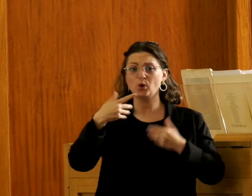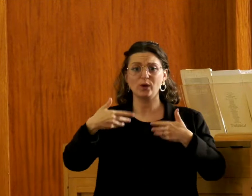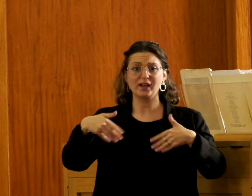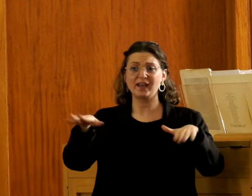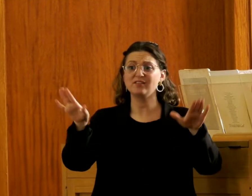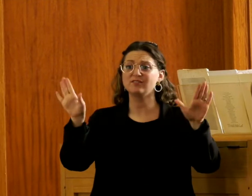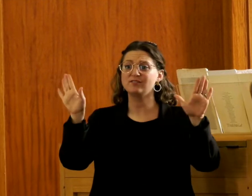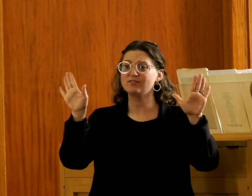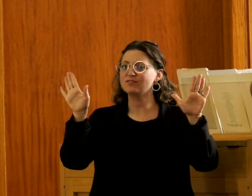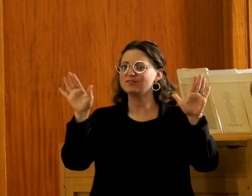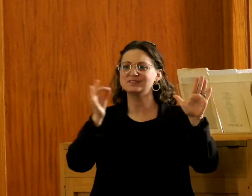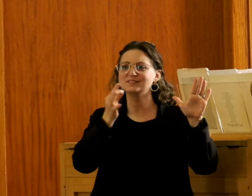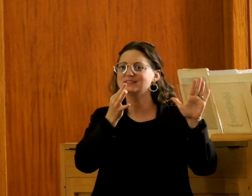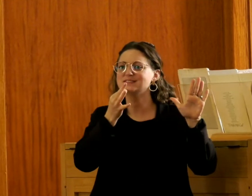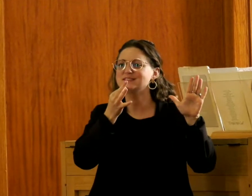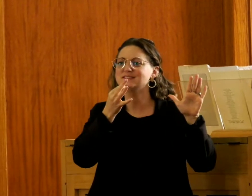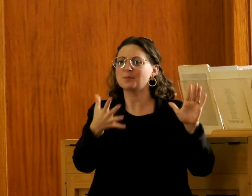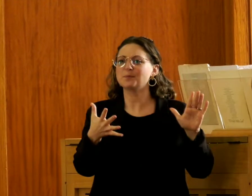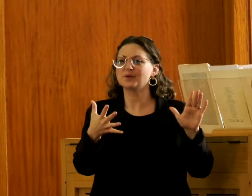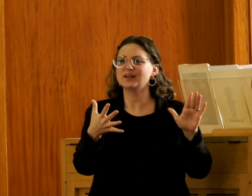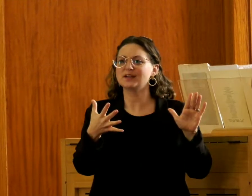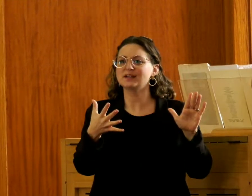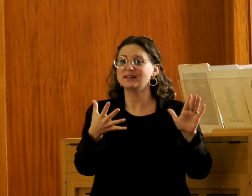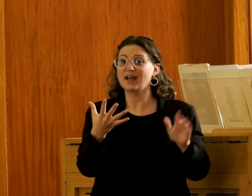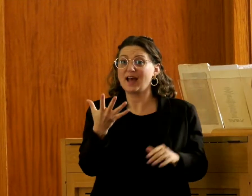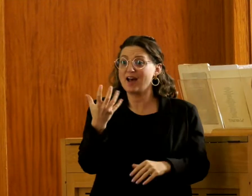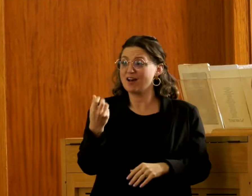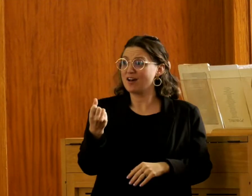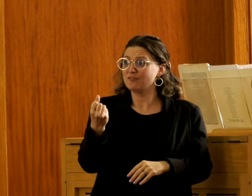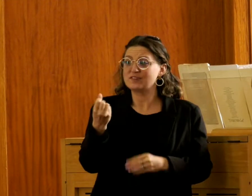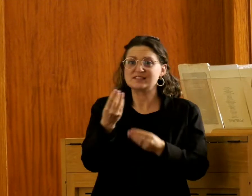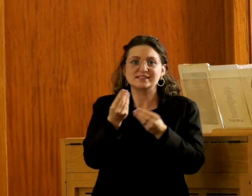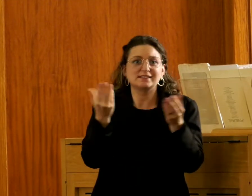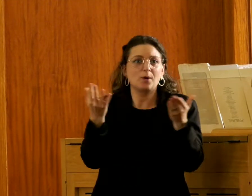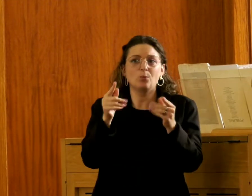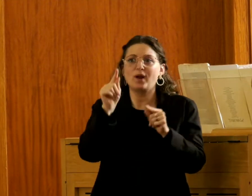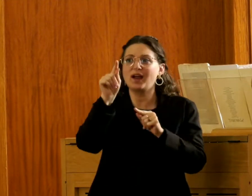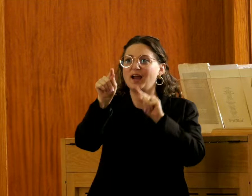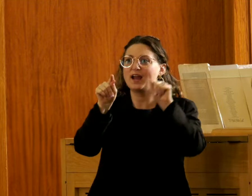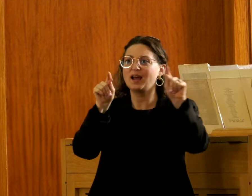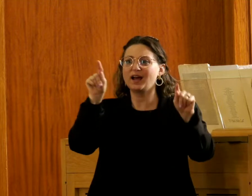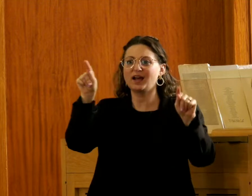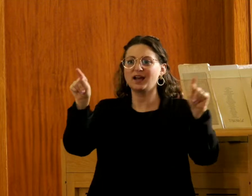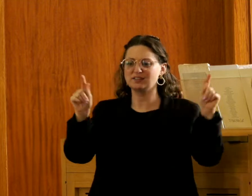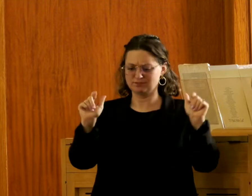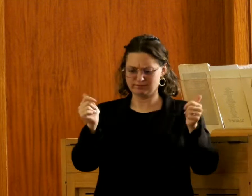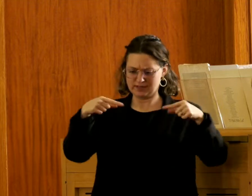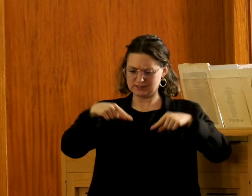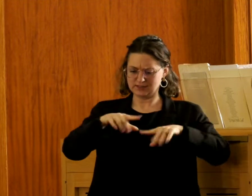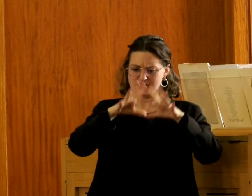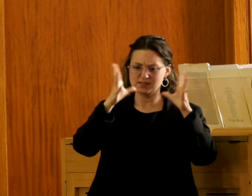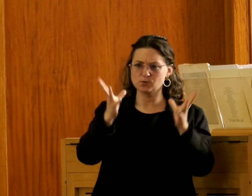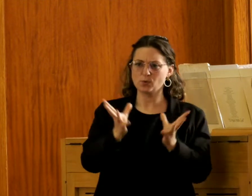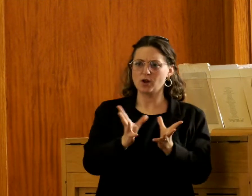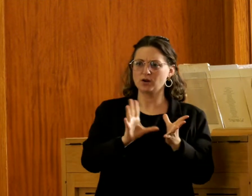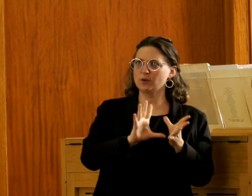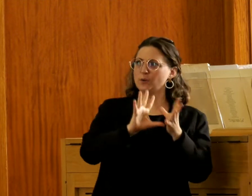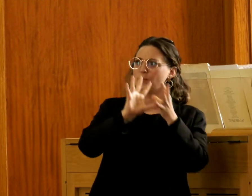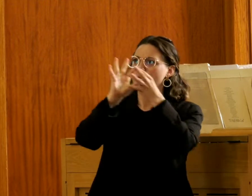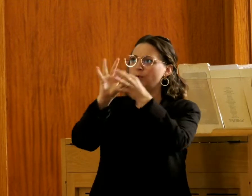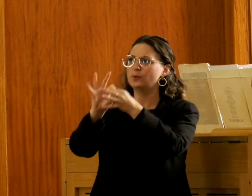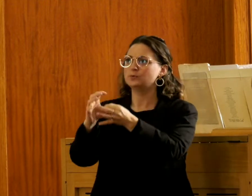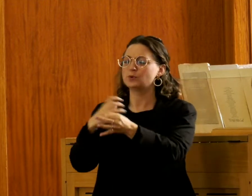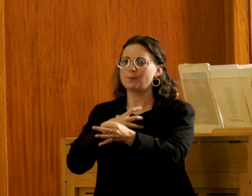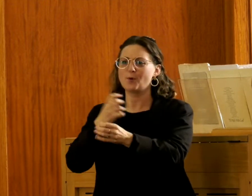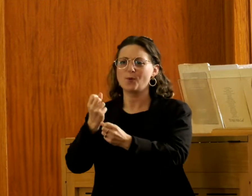have only gone away, out of a restless, careworn world into a brighter